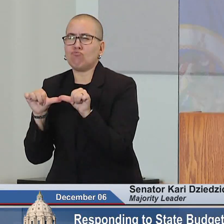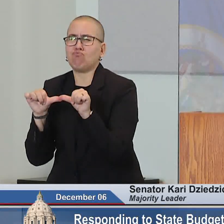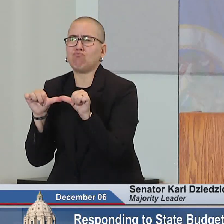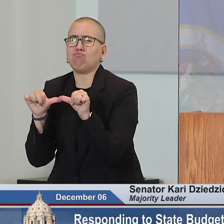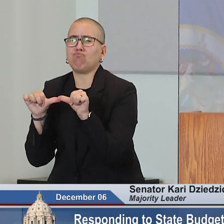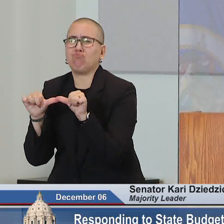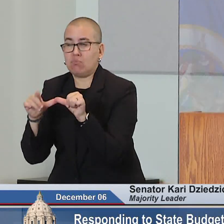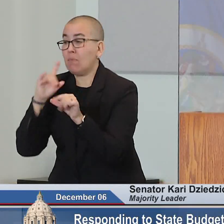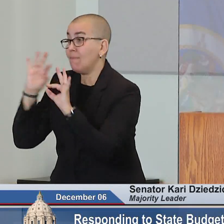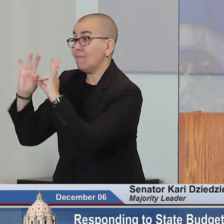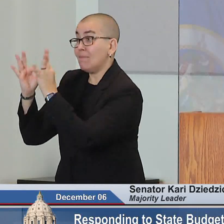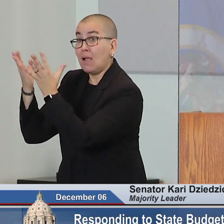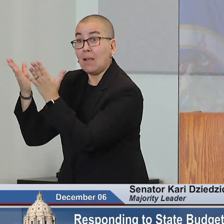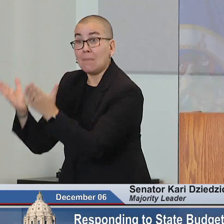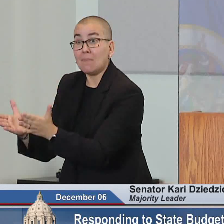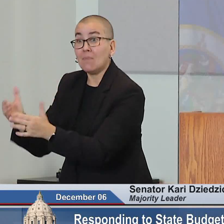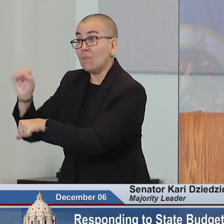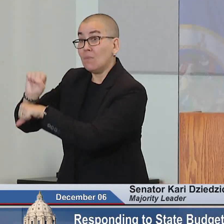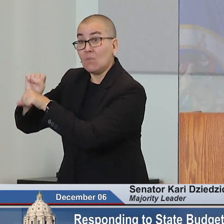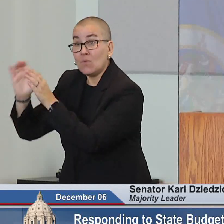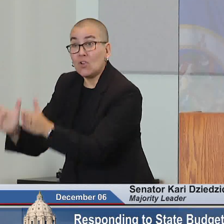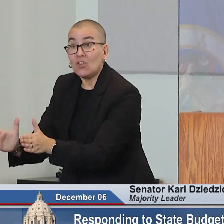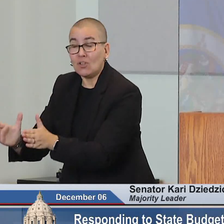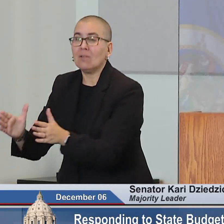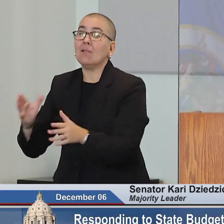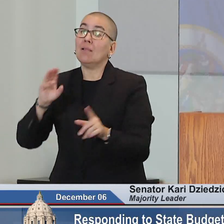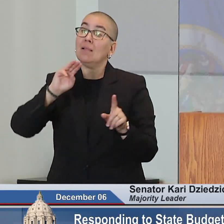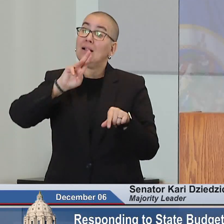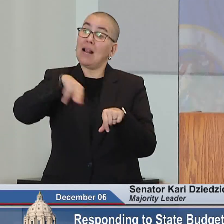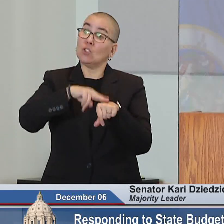keep Minnesota as a national leader in so many areas.